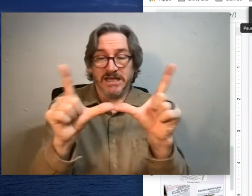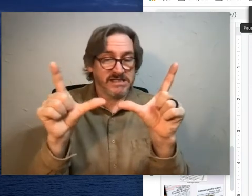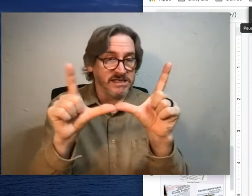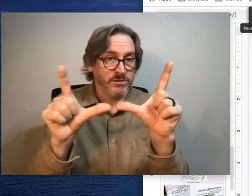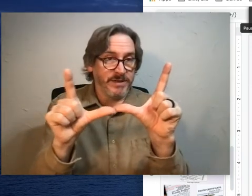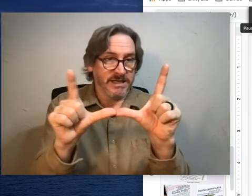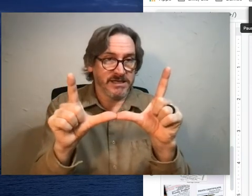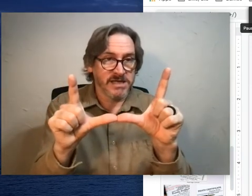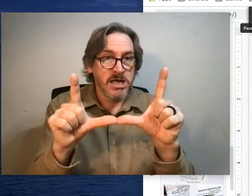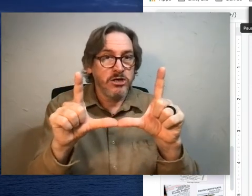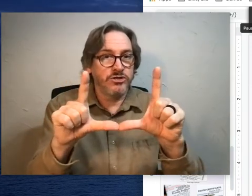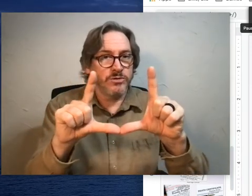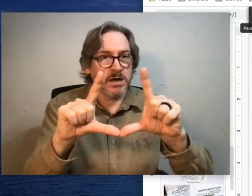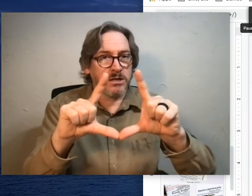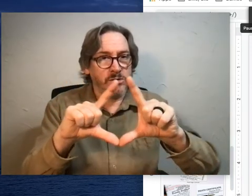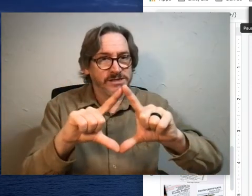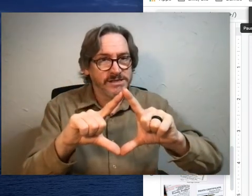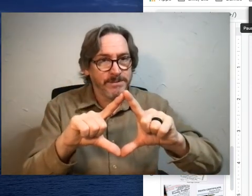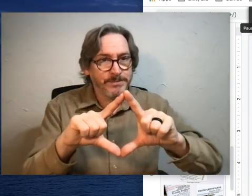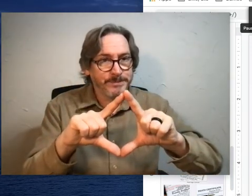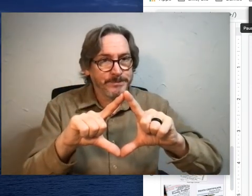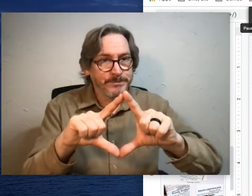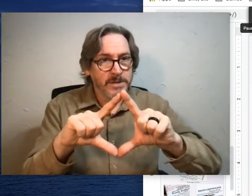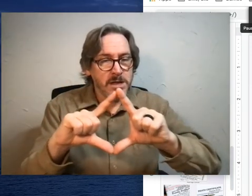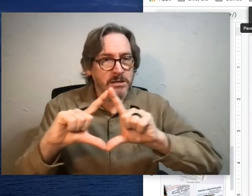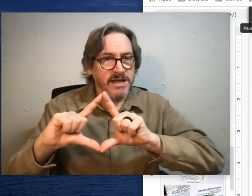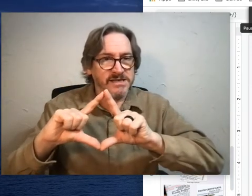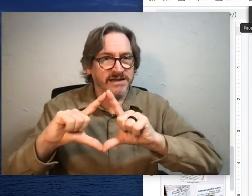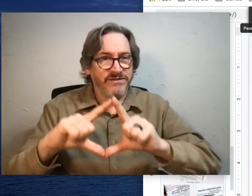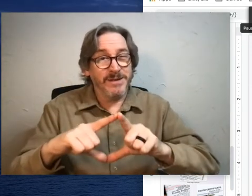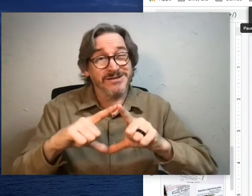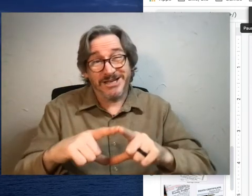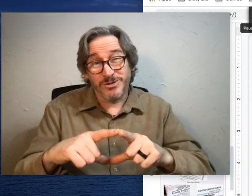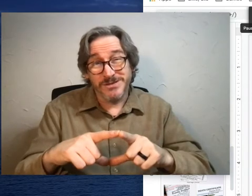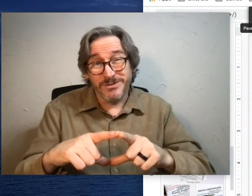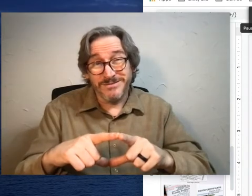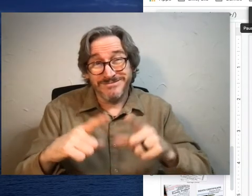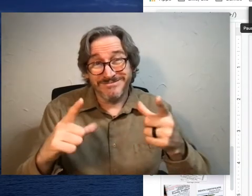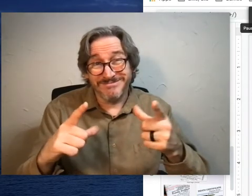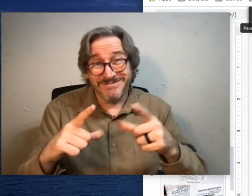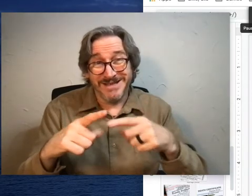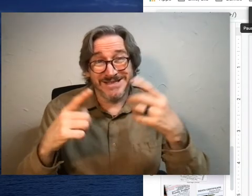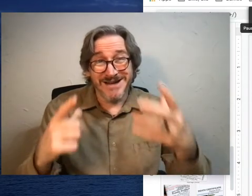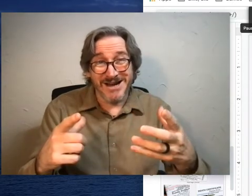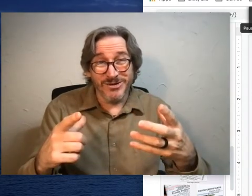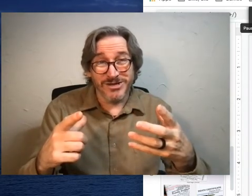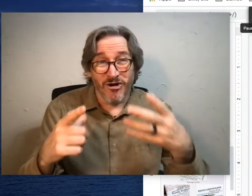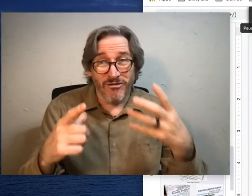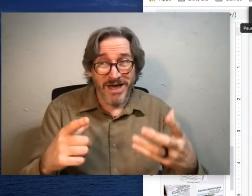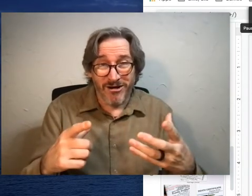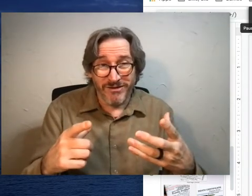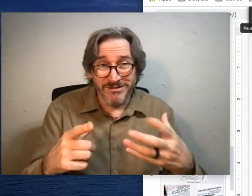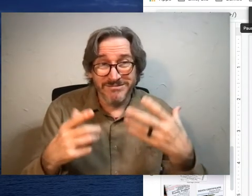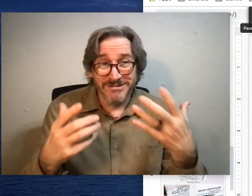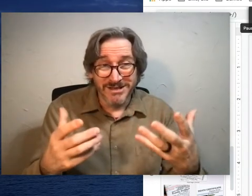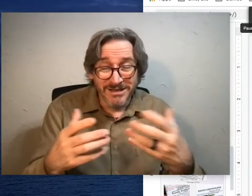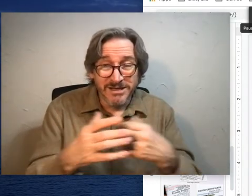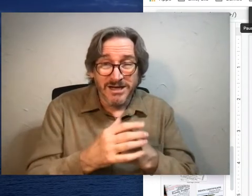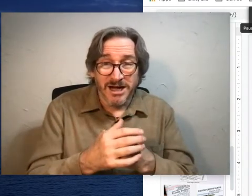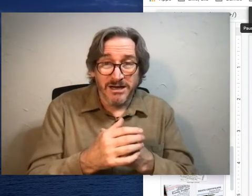Any license would be like this. Do not close this up. That is a female sexual symbol. It's not used all that